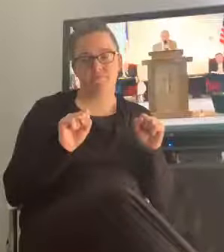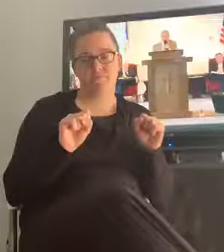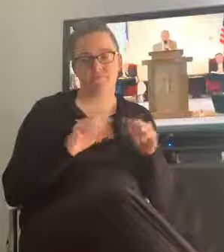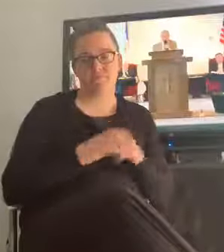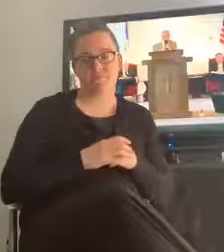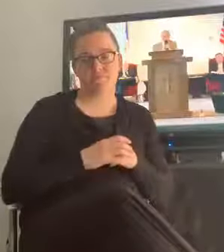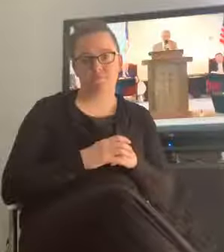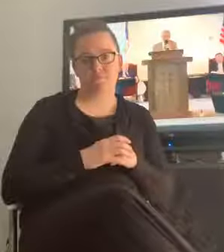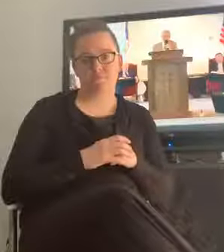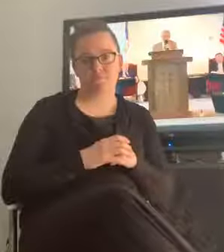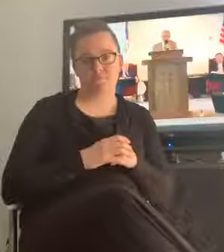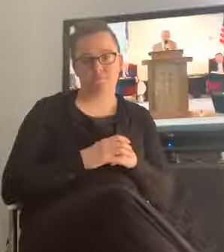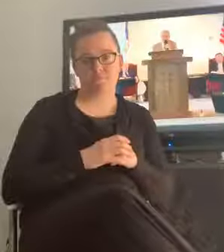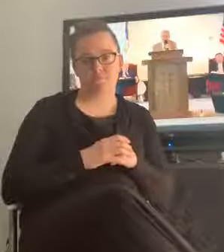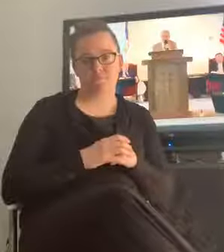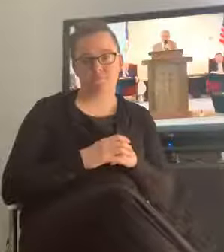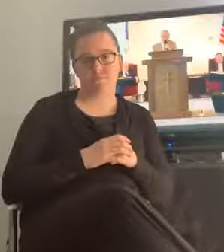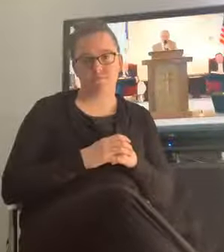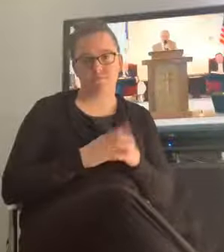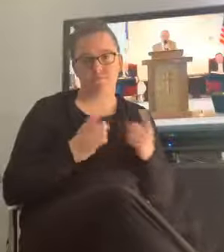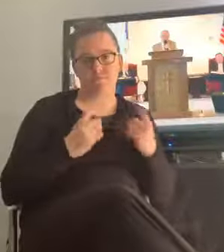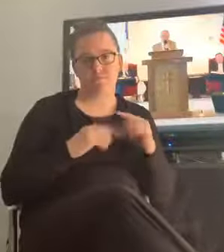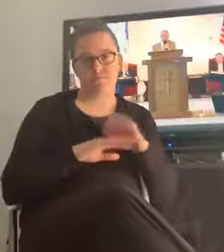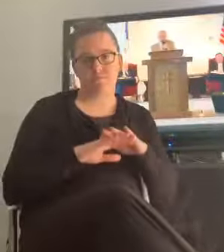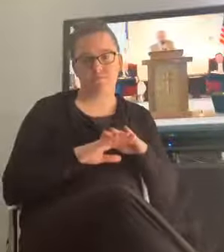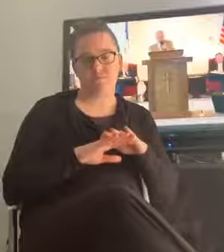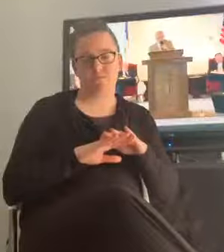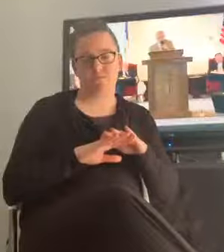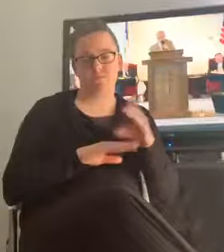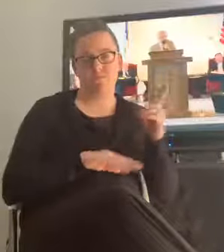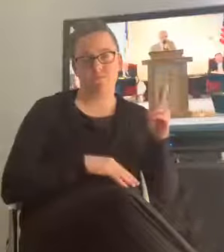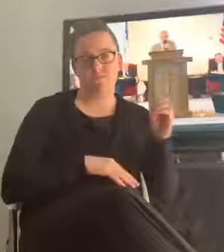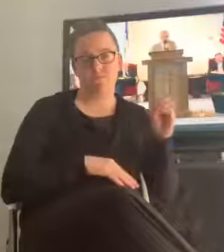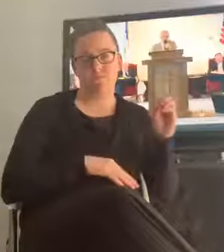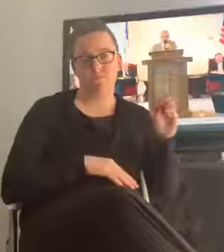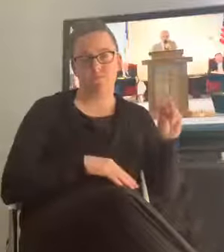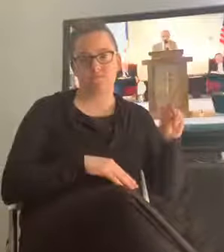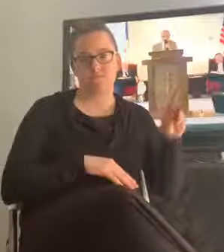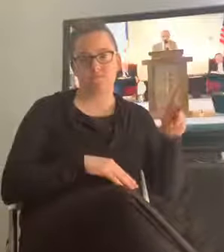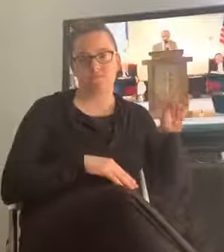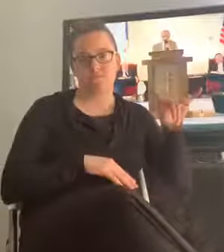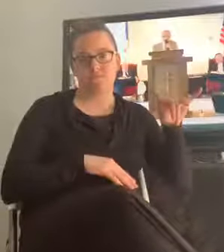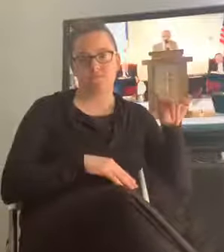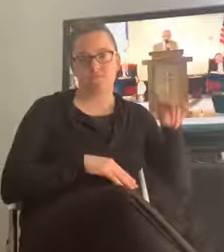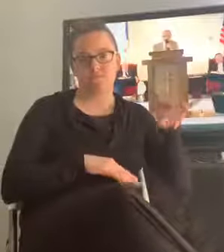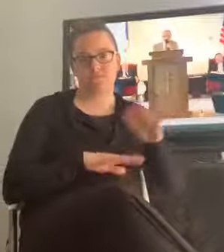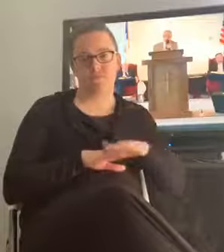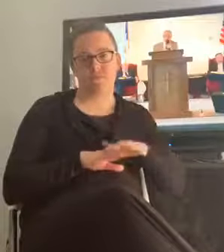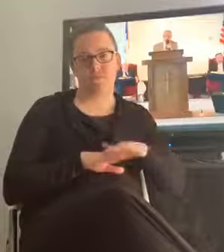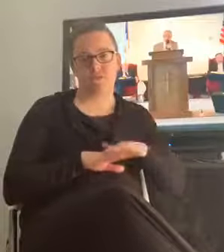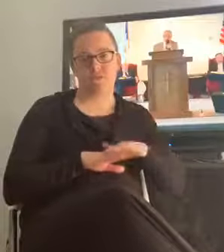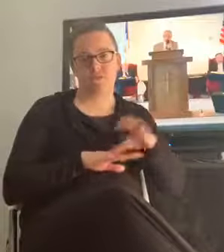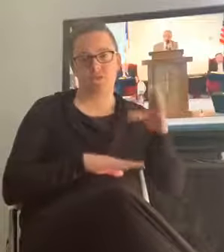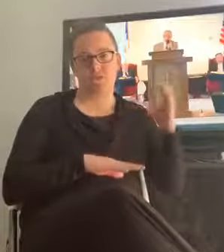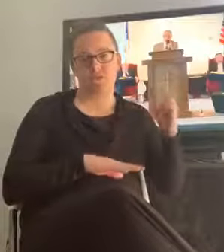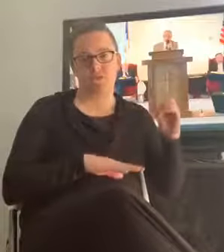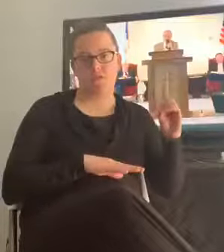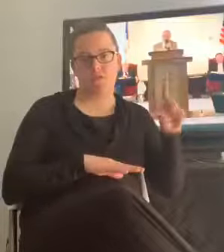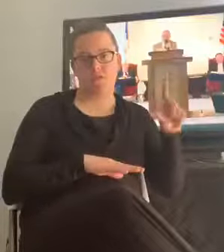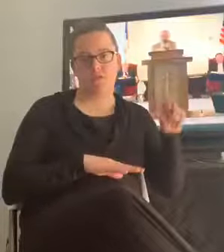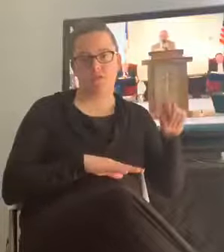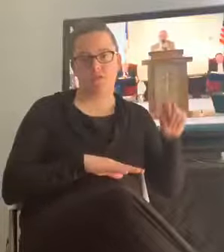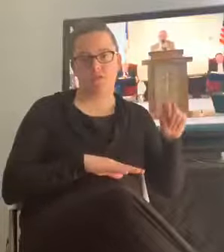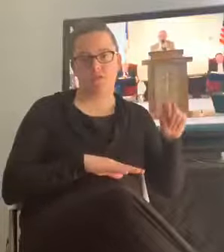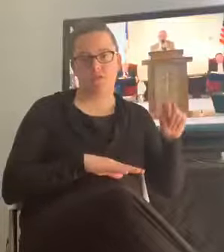riding upon an ass, and upon a colt, the foal of